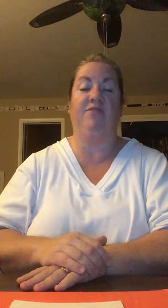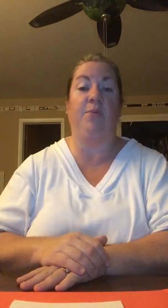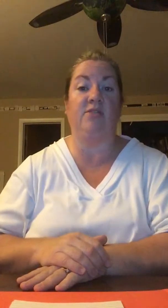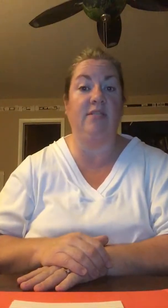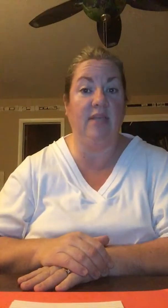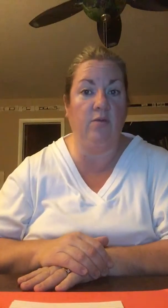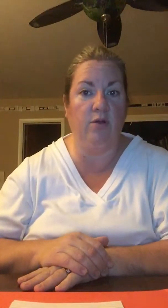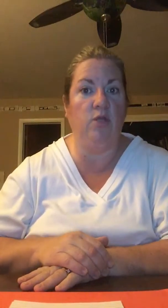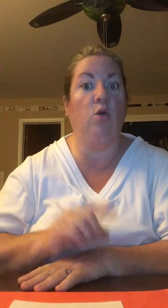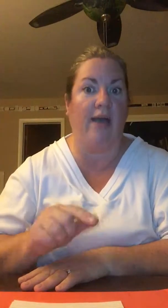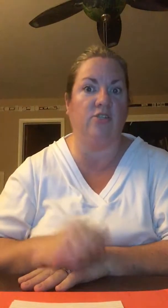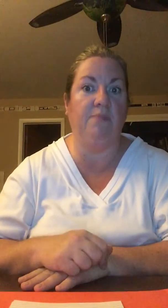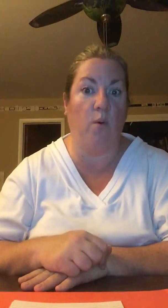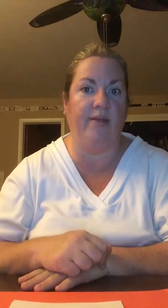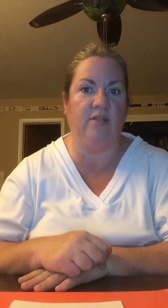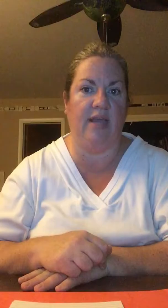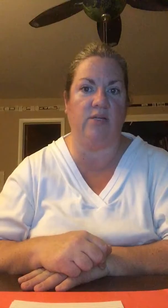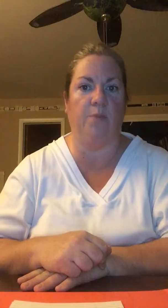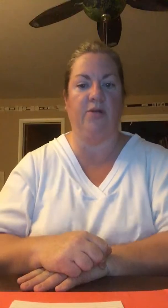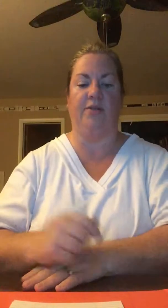the person is in the room, you actually point to the actual person.